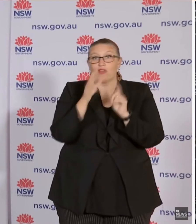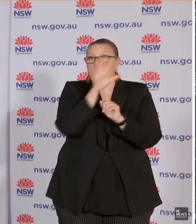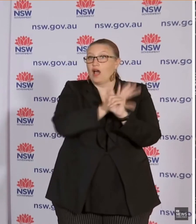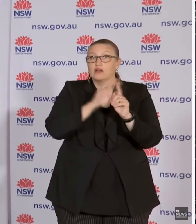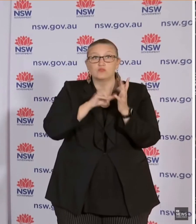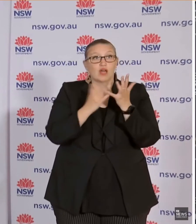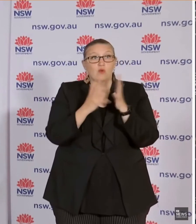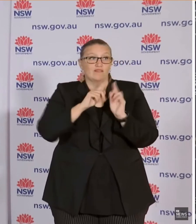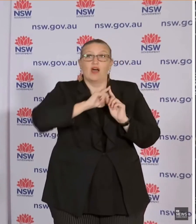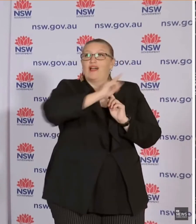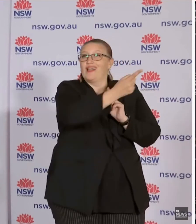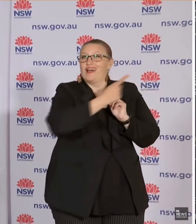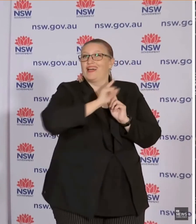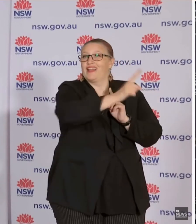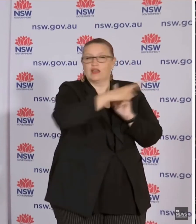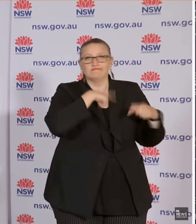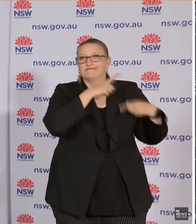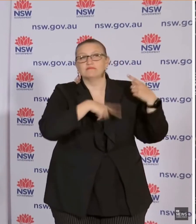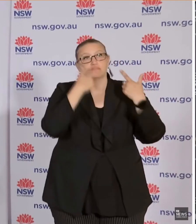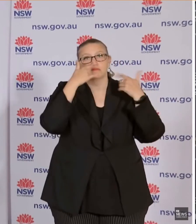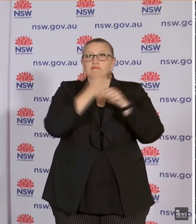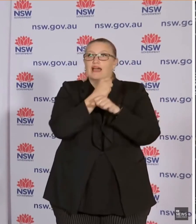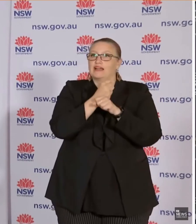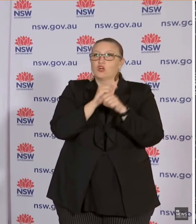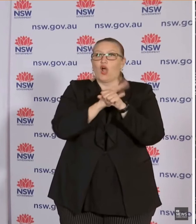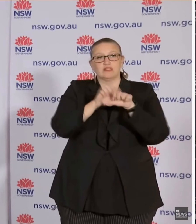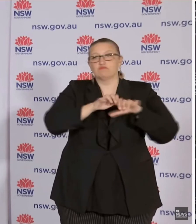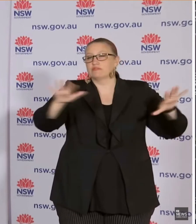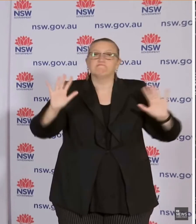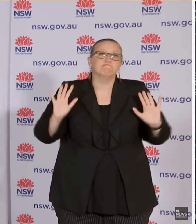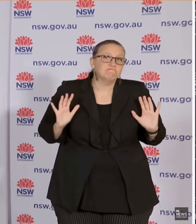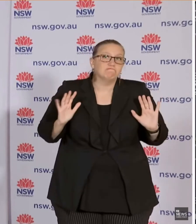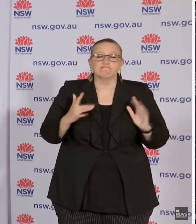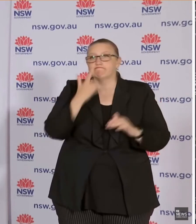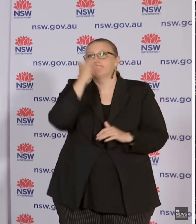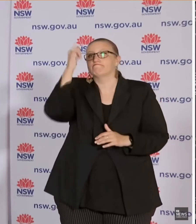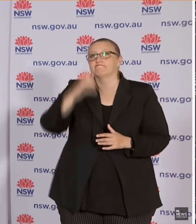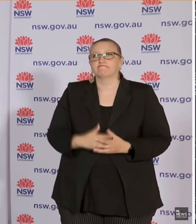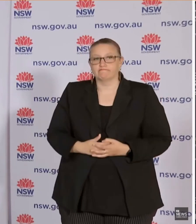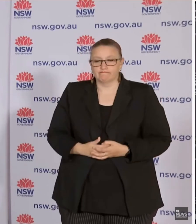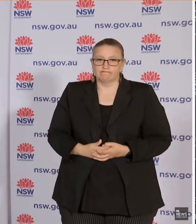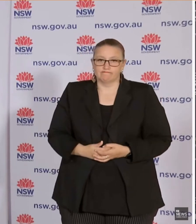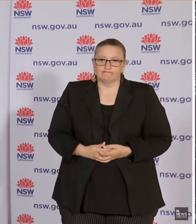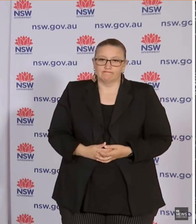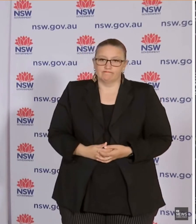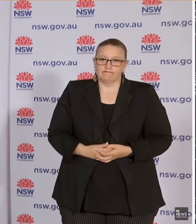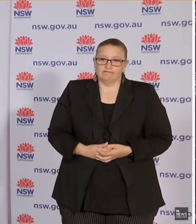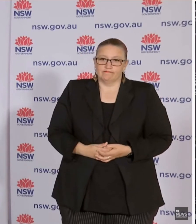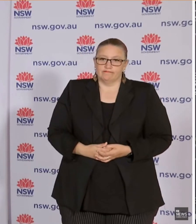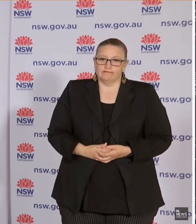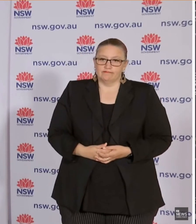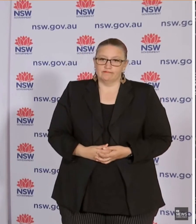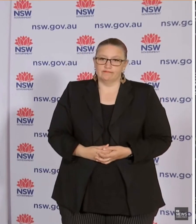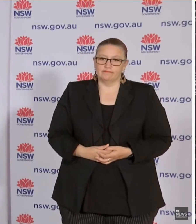there's been a lot of movement back and forth that has unfortunately spread that virus. I can tell you there's a lot of work going on at the moment, and